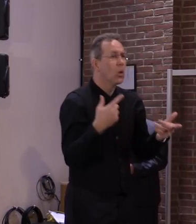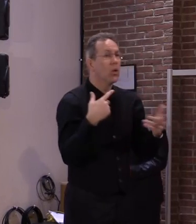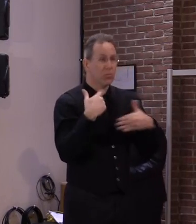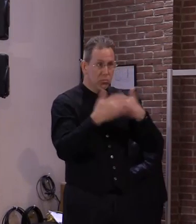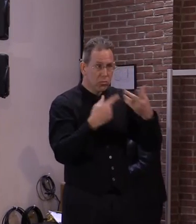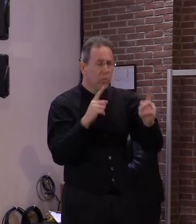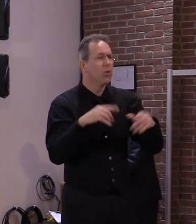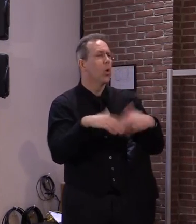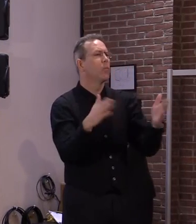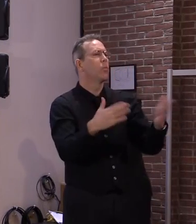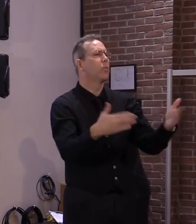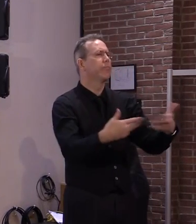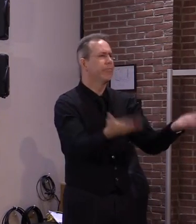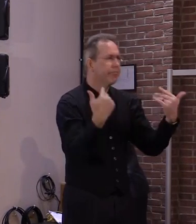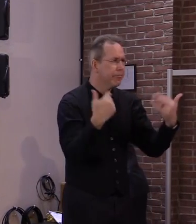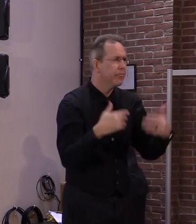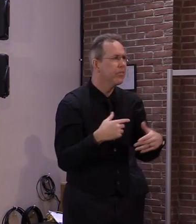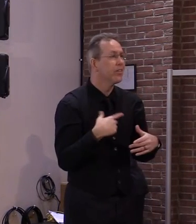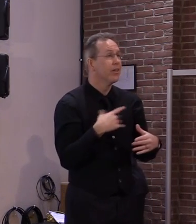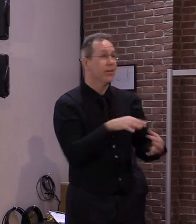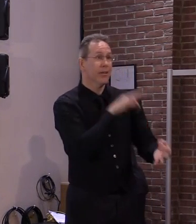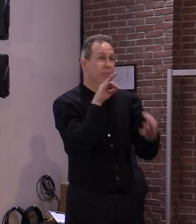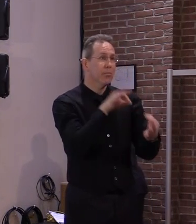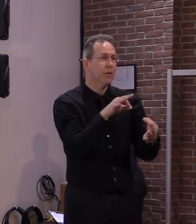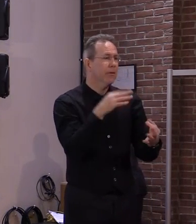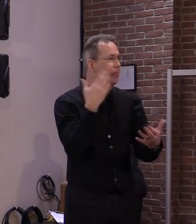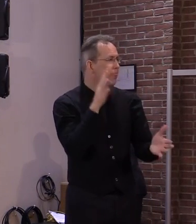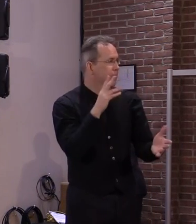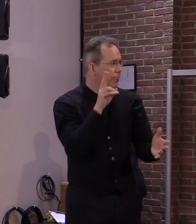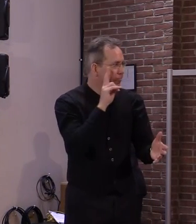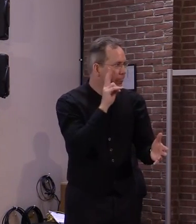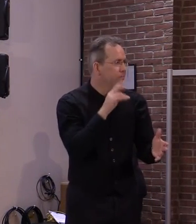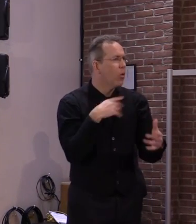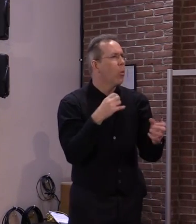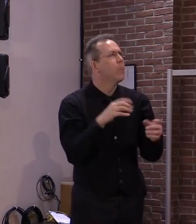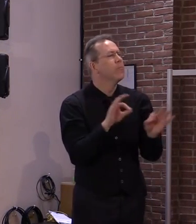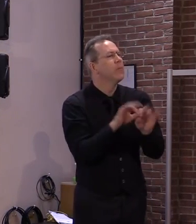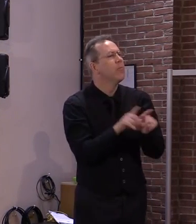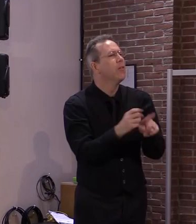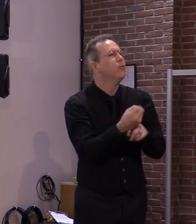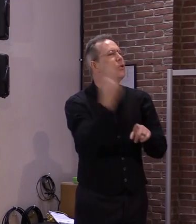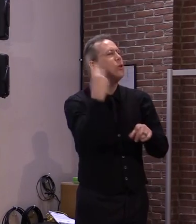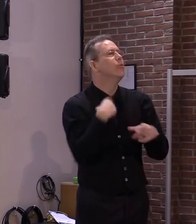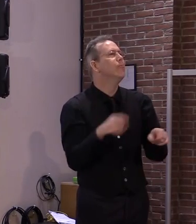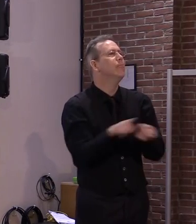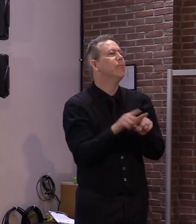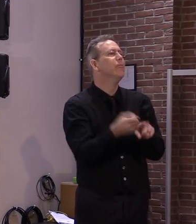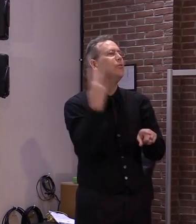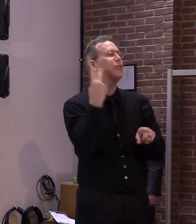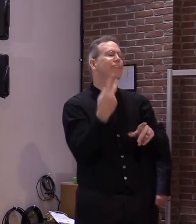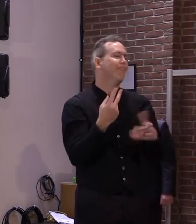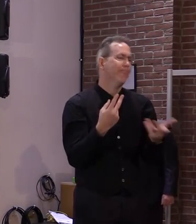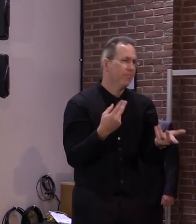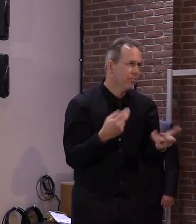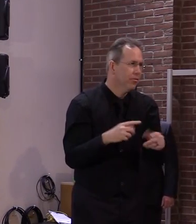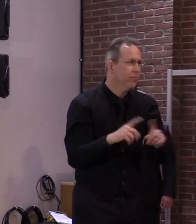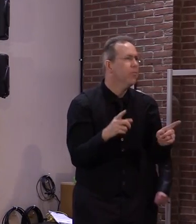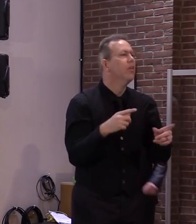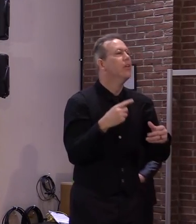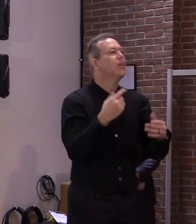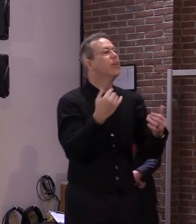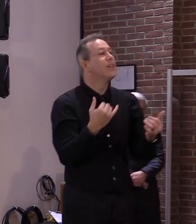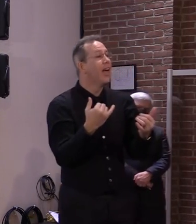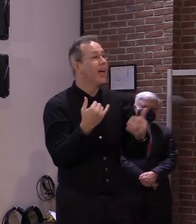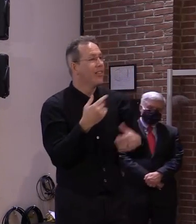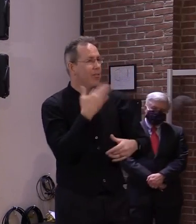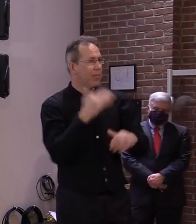back to normal, but a lot more normal than they are today, and certainly more normal than in September